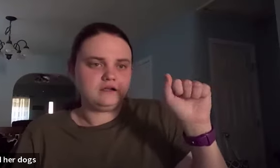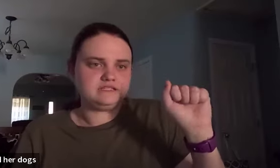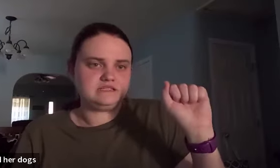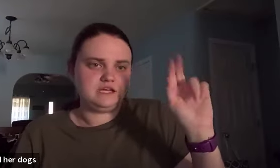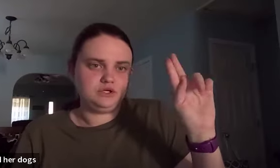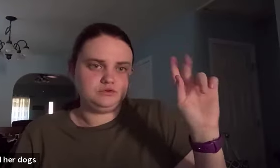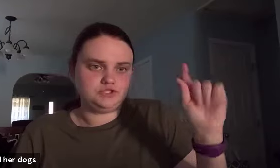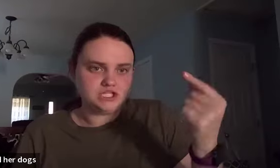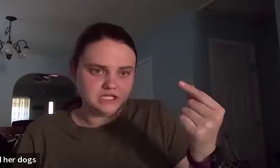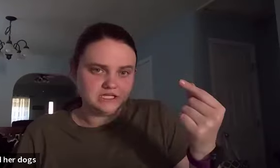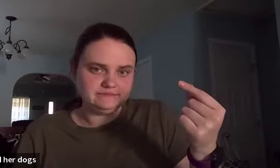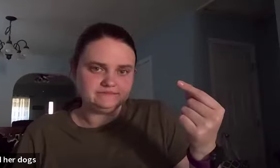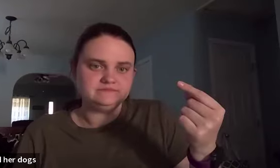August is AUG.